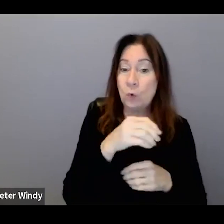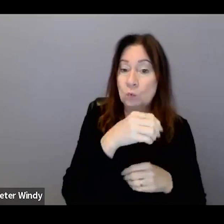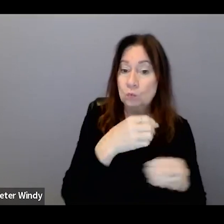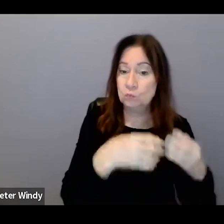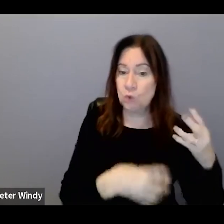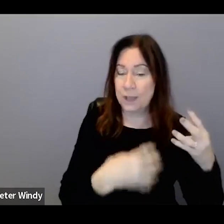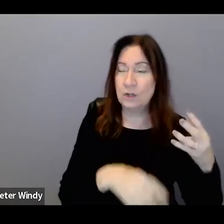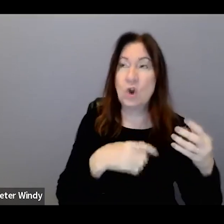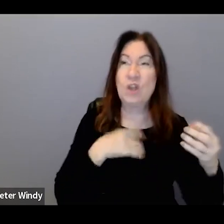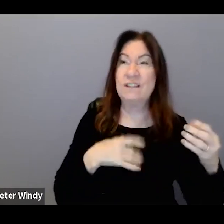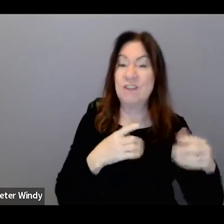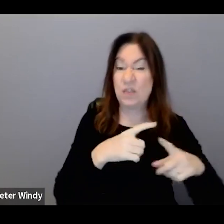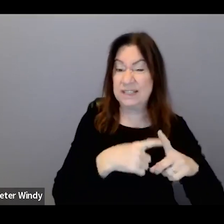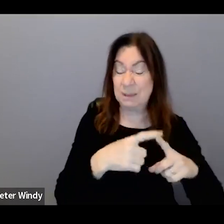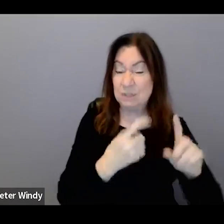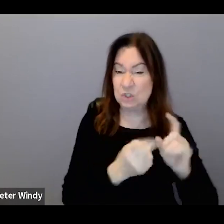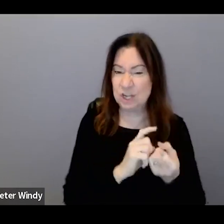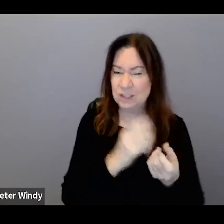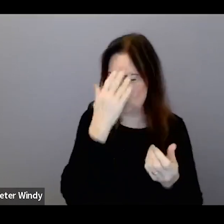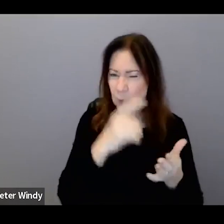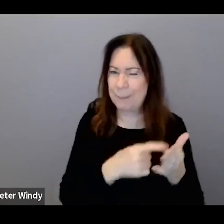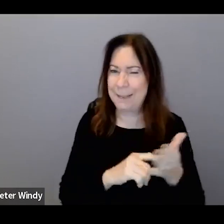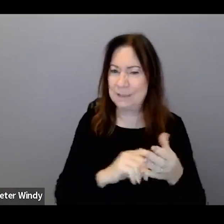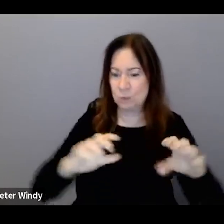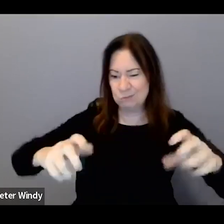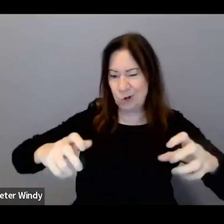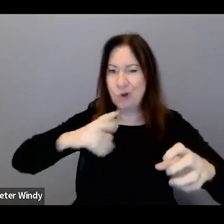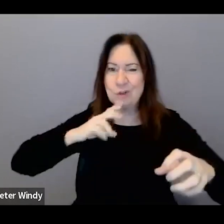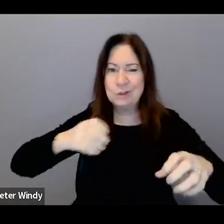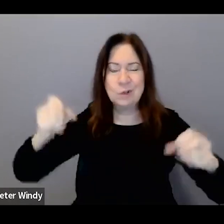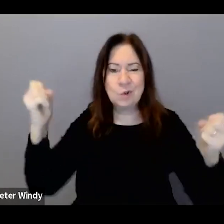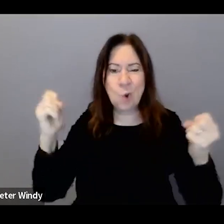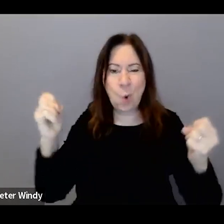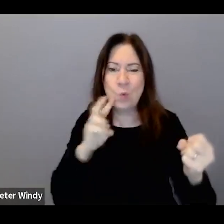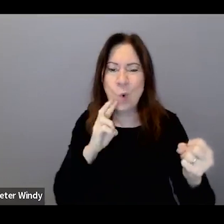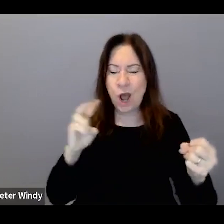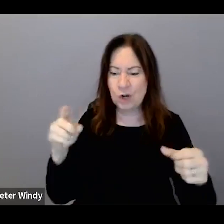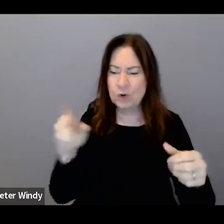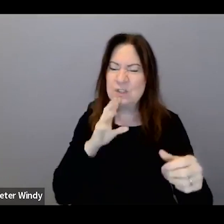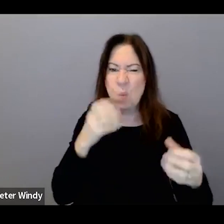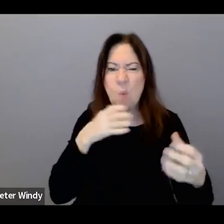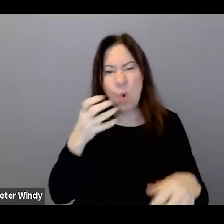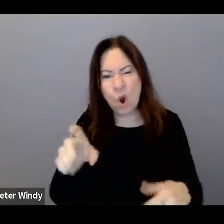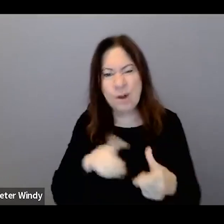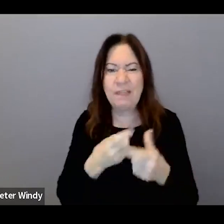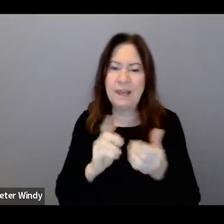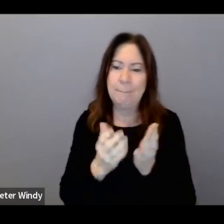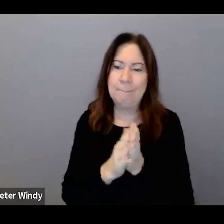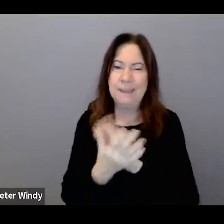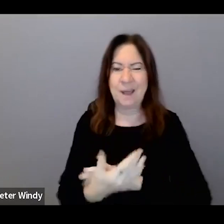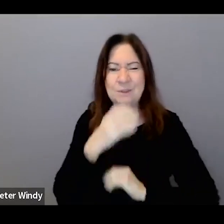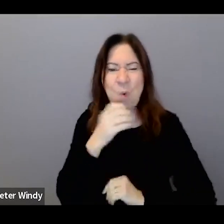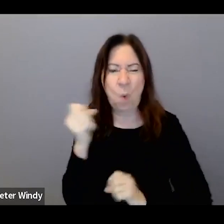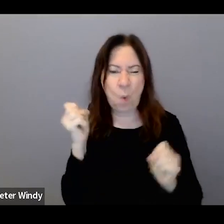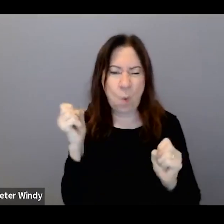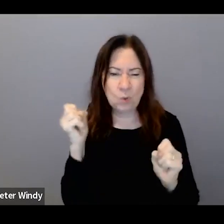temperature change in the water. Everybody knows what that's like. When you turn on the cold water faucet, it's a little warmer than it's eventually going to be. So if you are gathering